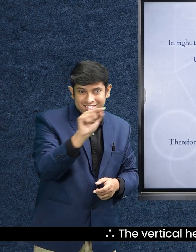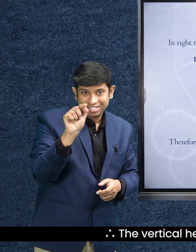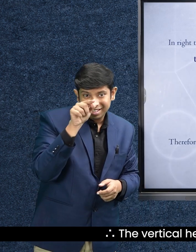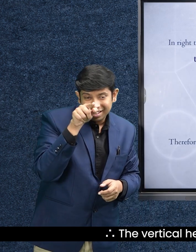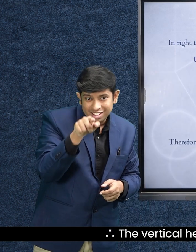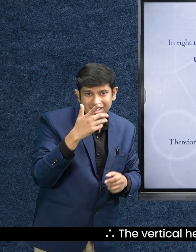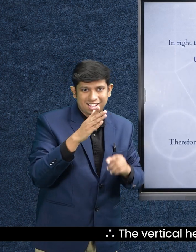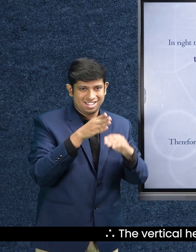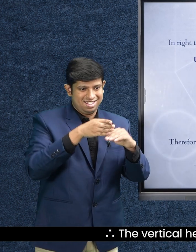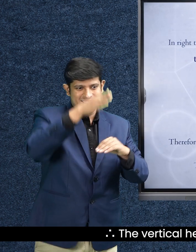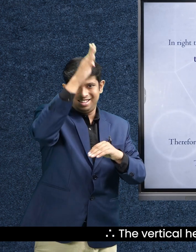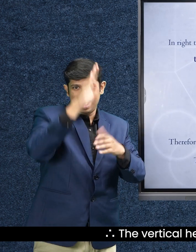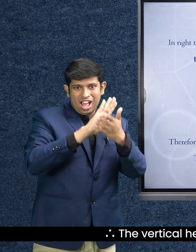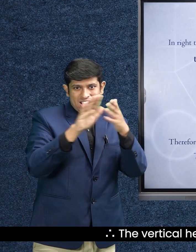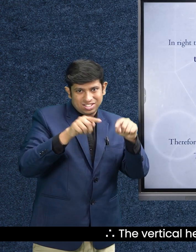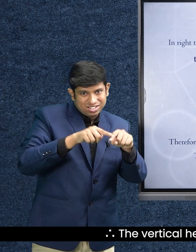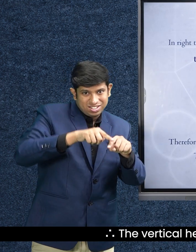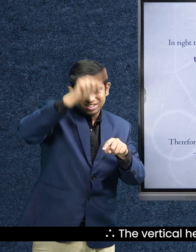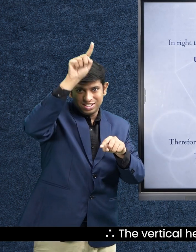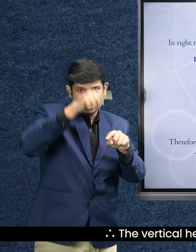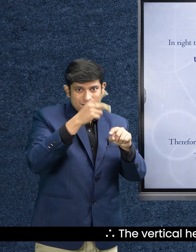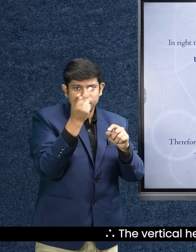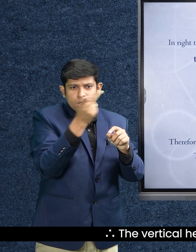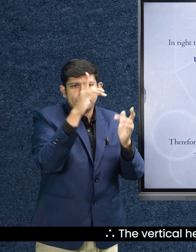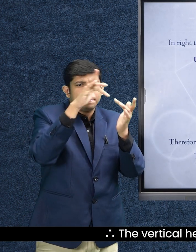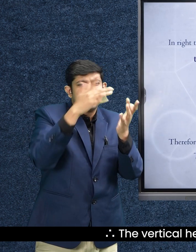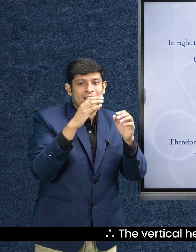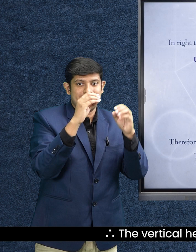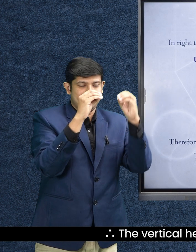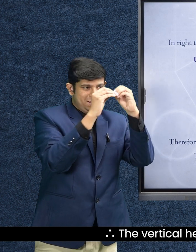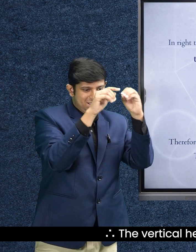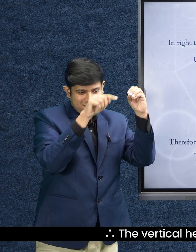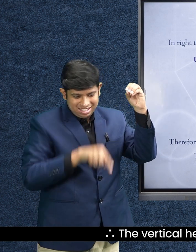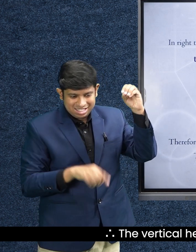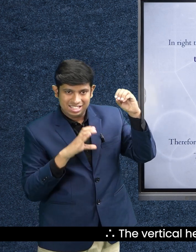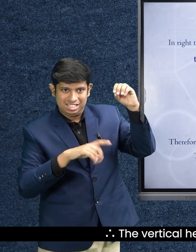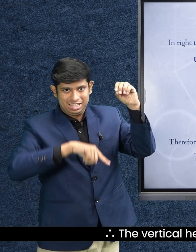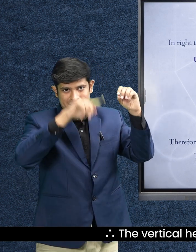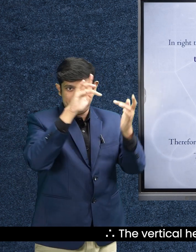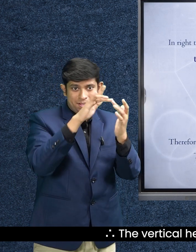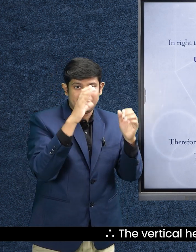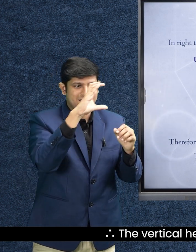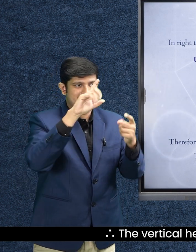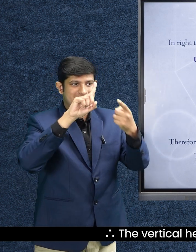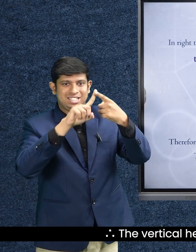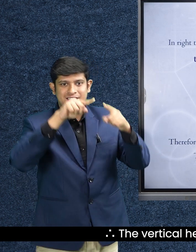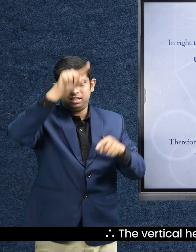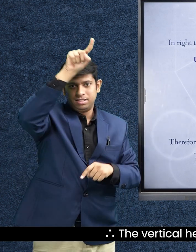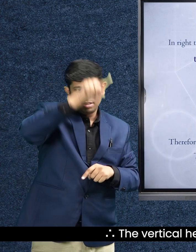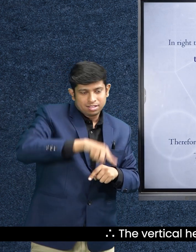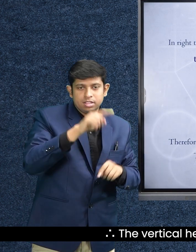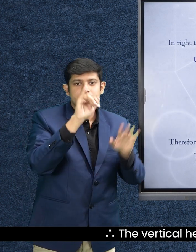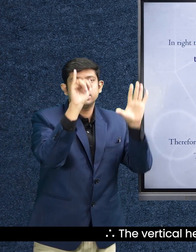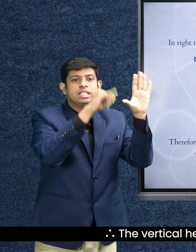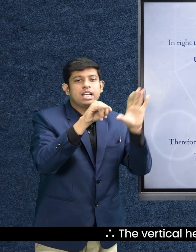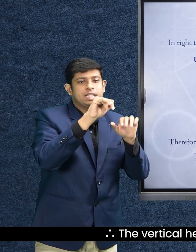Therefore, the vertical height between B and C, that is CE, is equal to 6.93 kilometer.